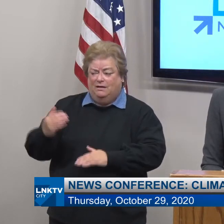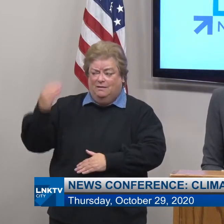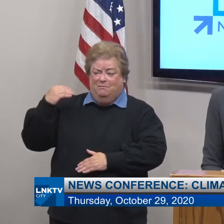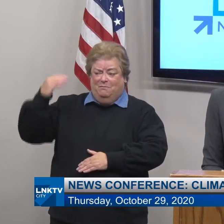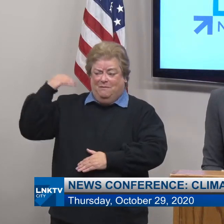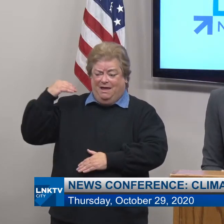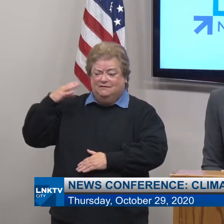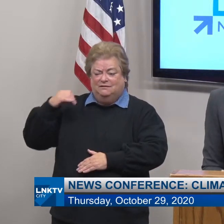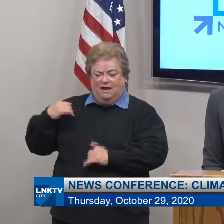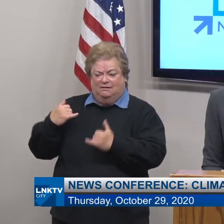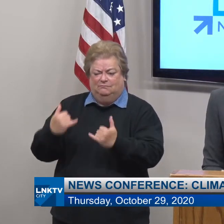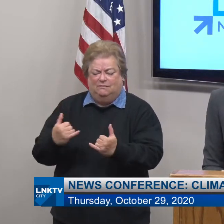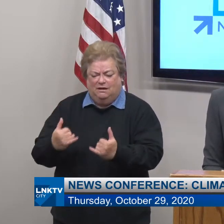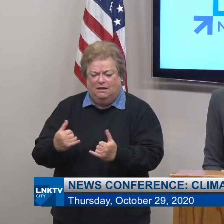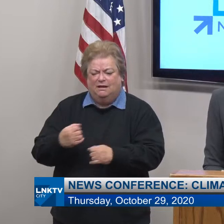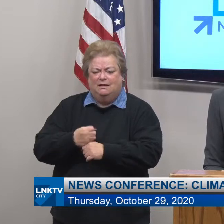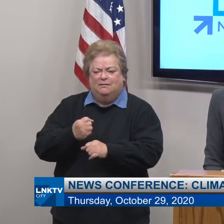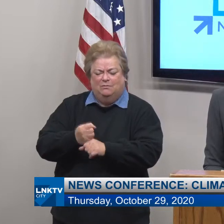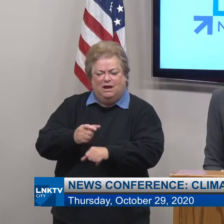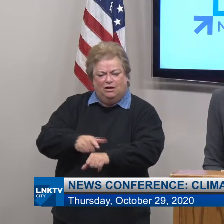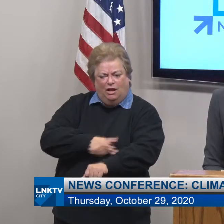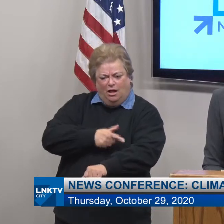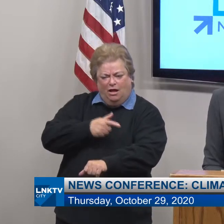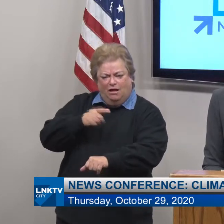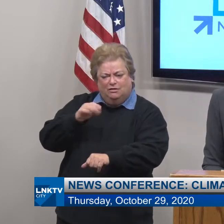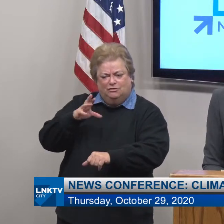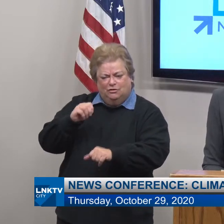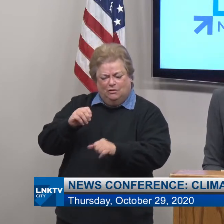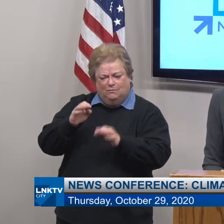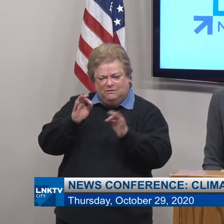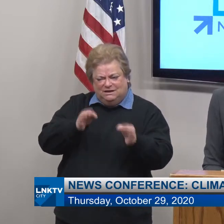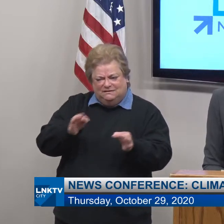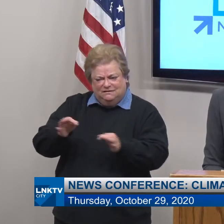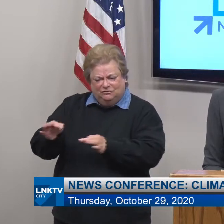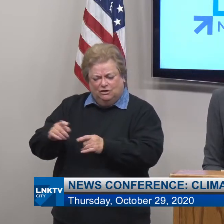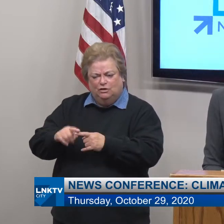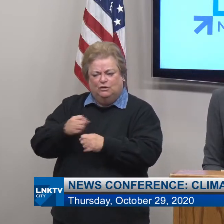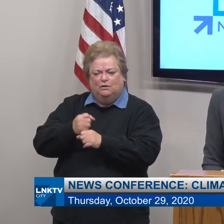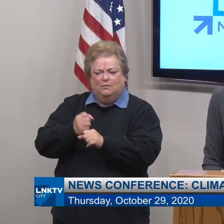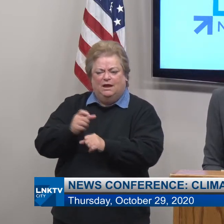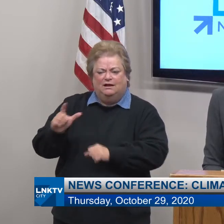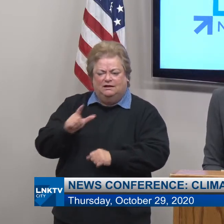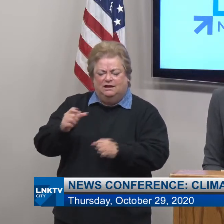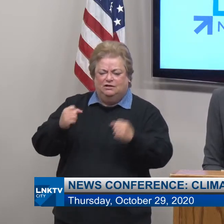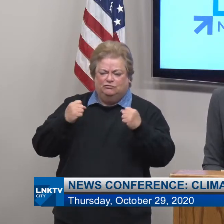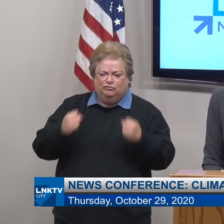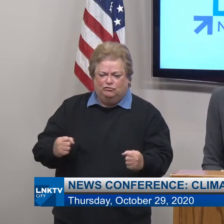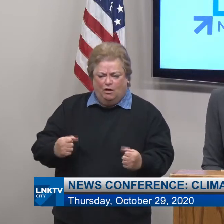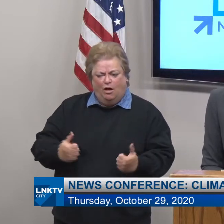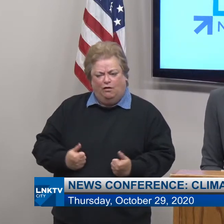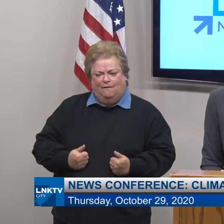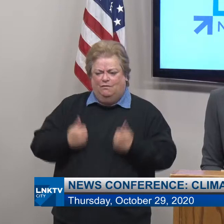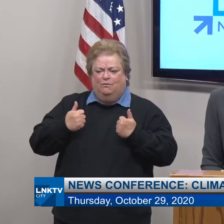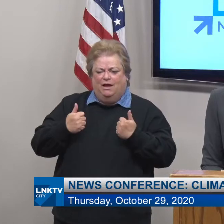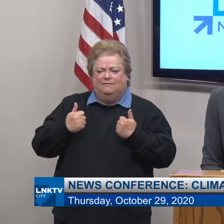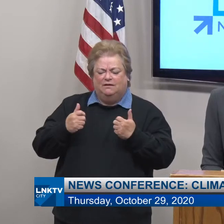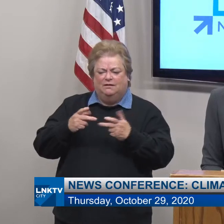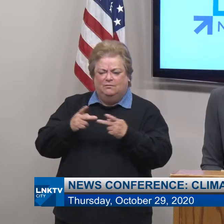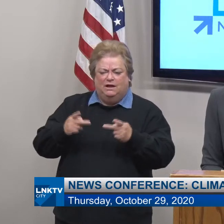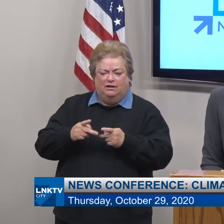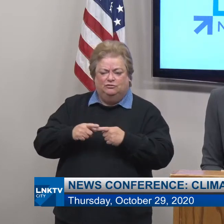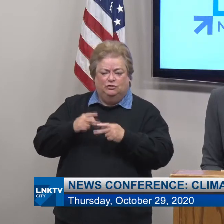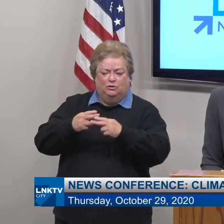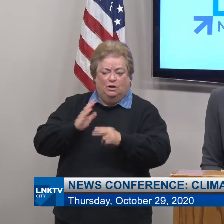past have made smart, long-term choices and changes to make Lincoln a strong and thriving place to call